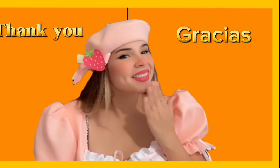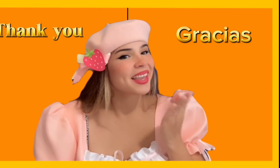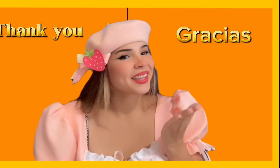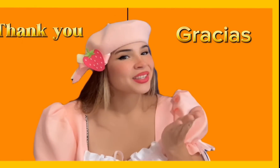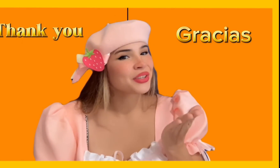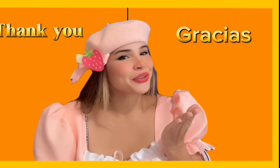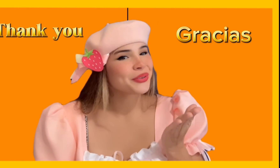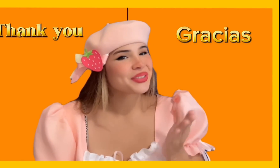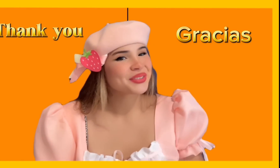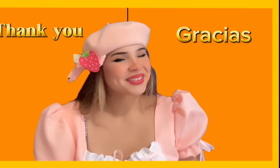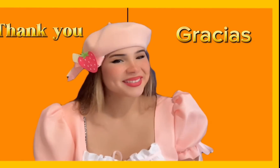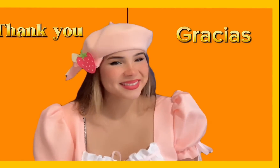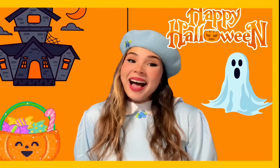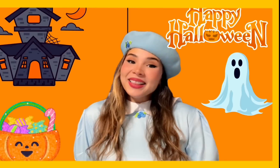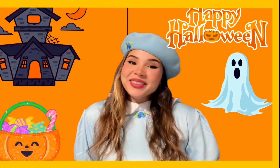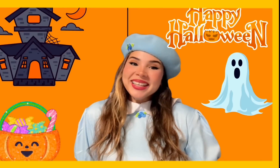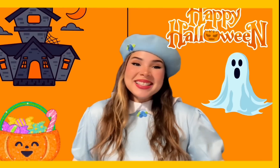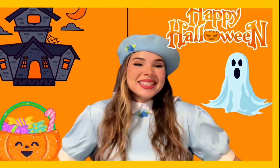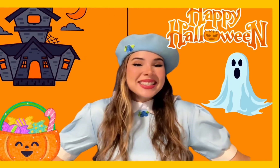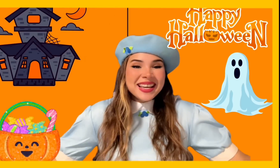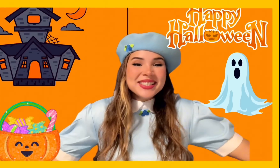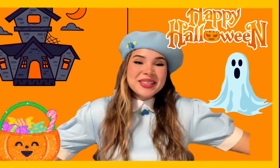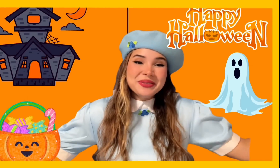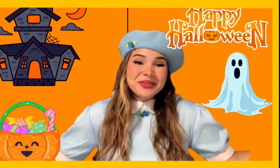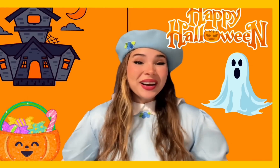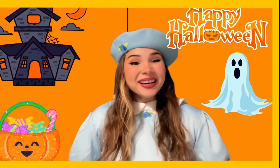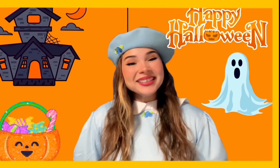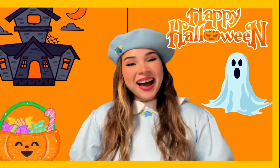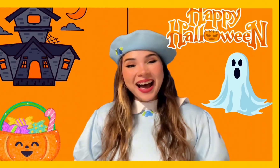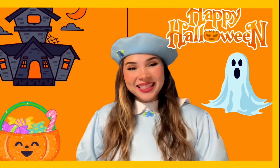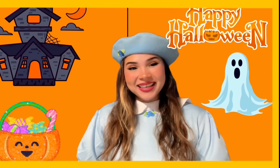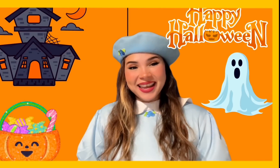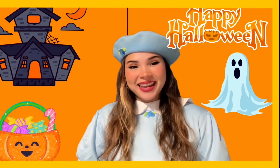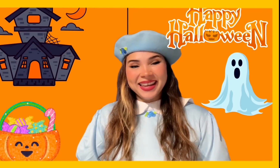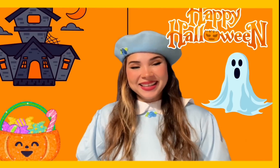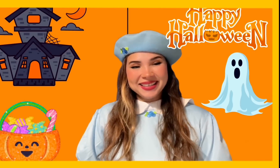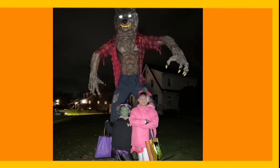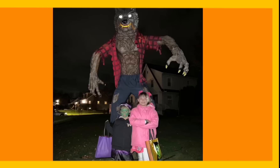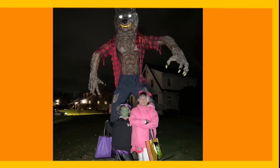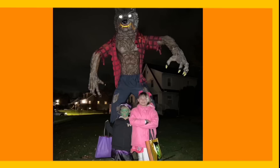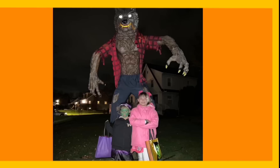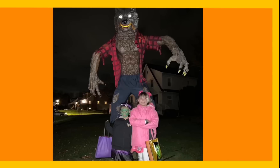Thank you. Halloween is such a fun holiday.